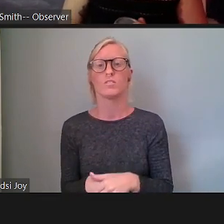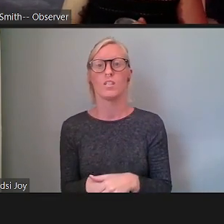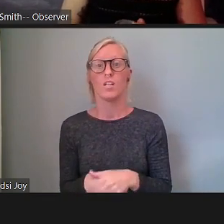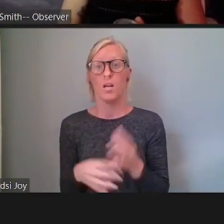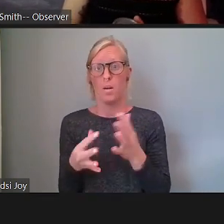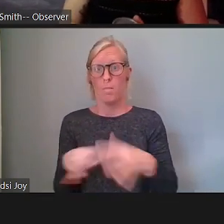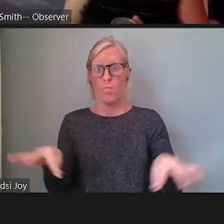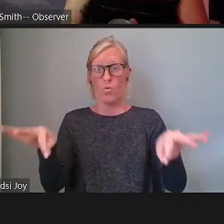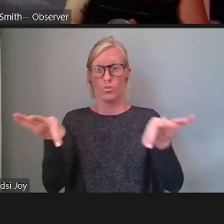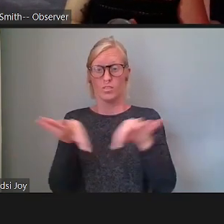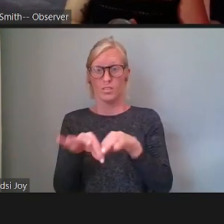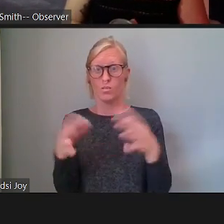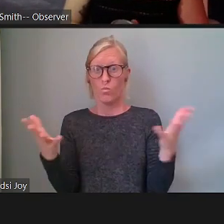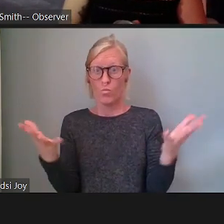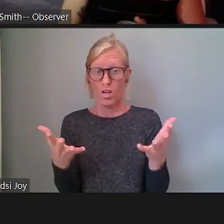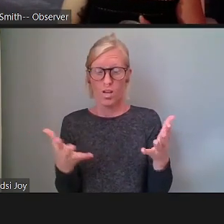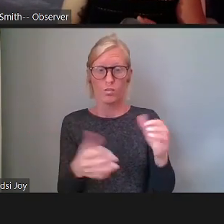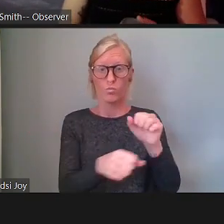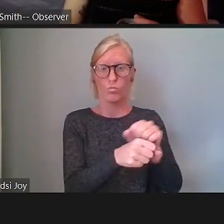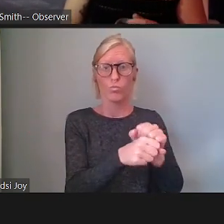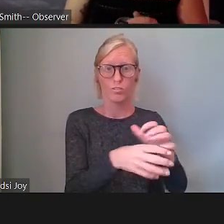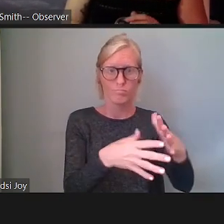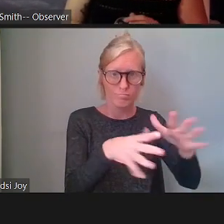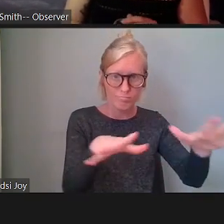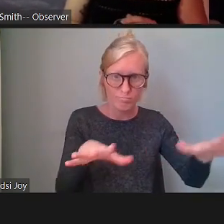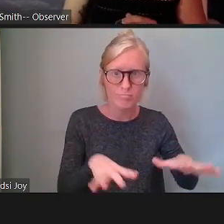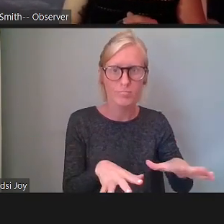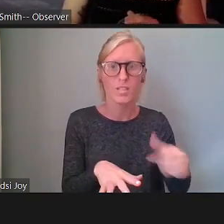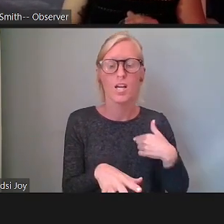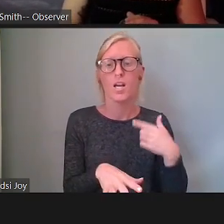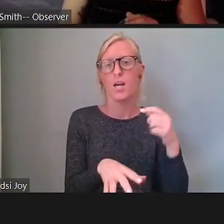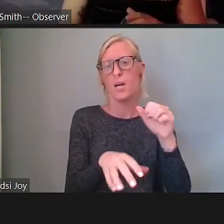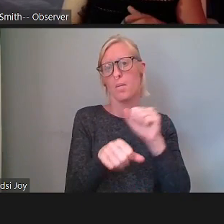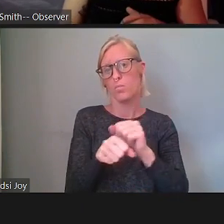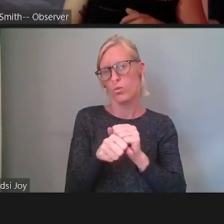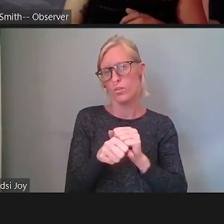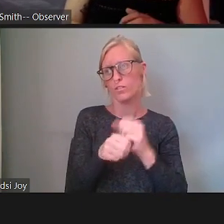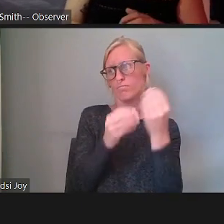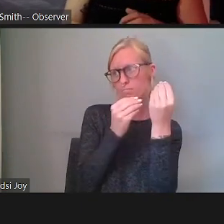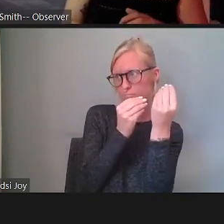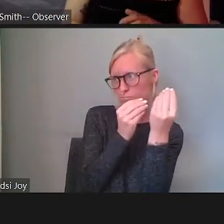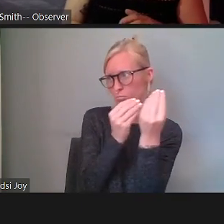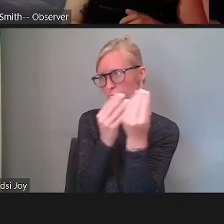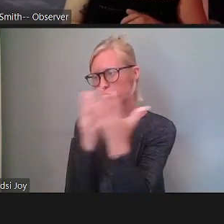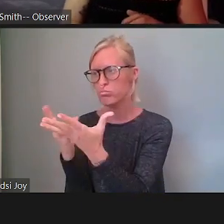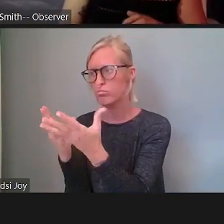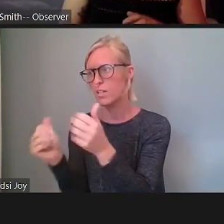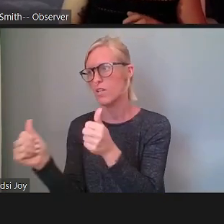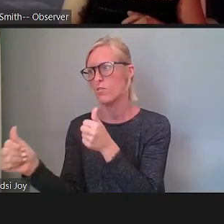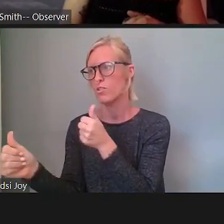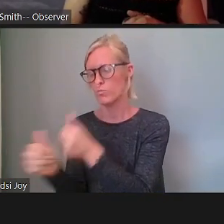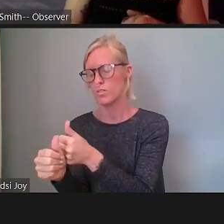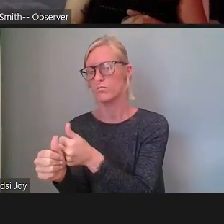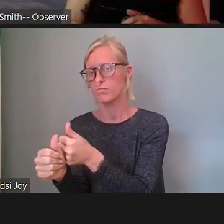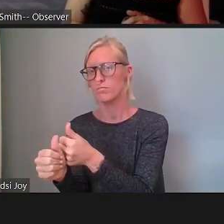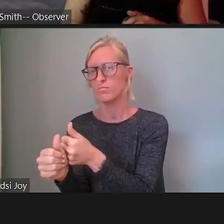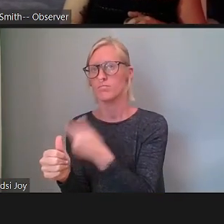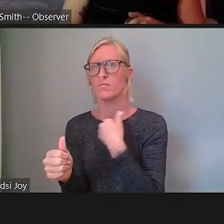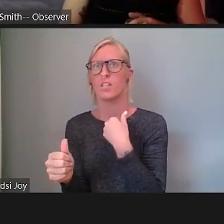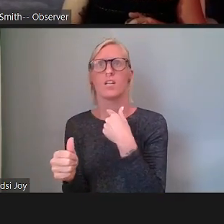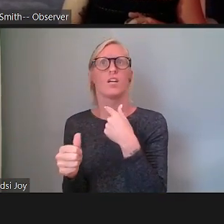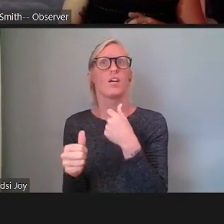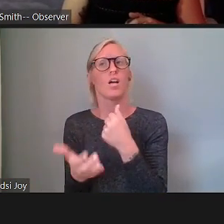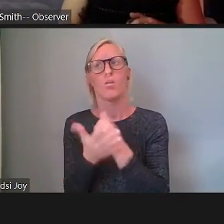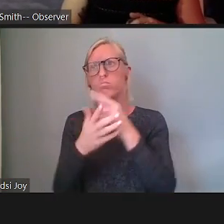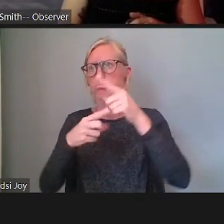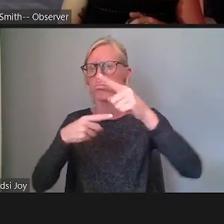workplace is the role that employers can play in disseminating information that can help with various aspects of